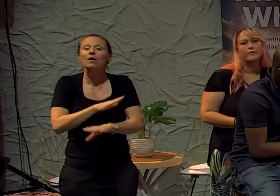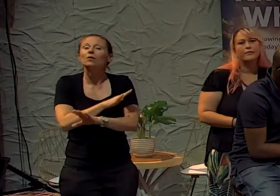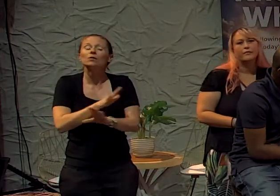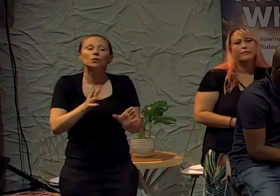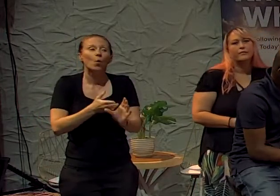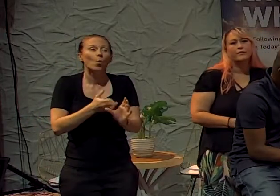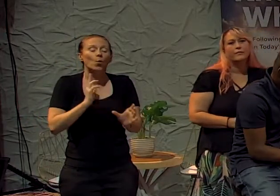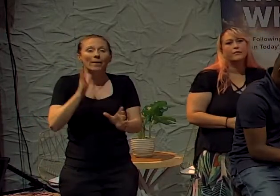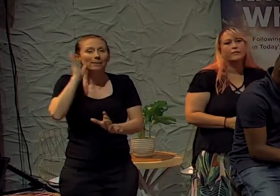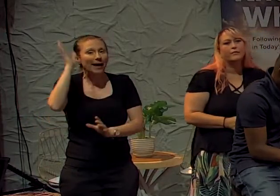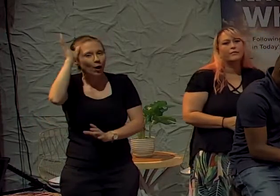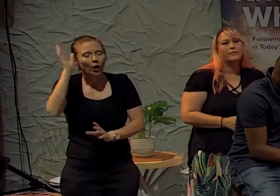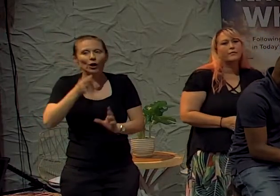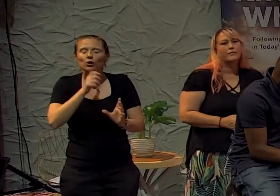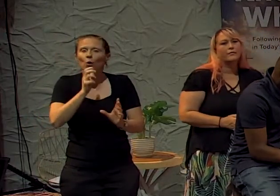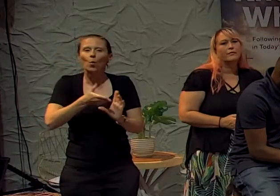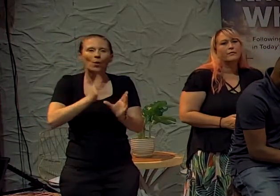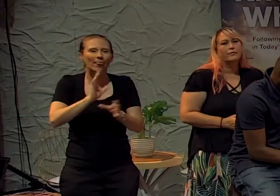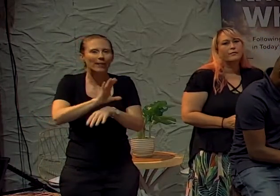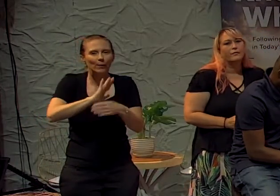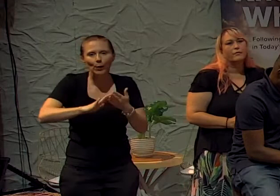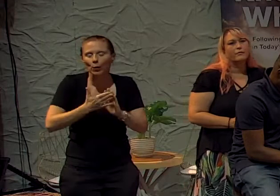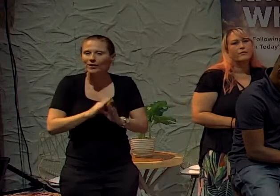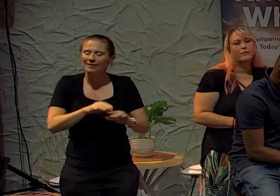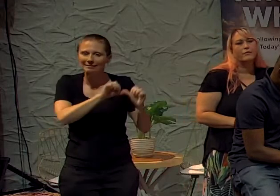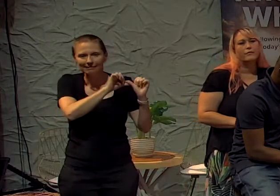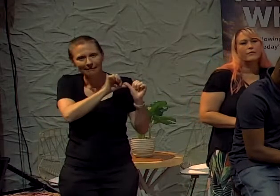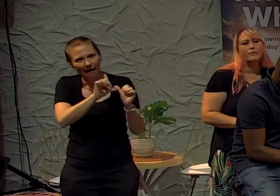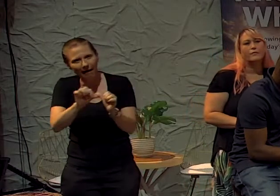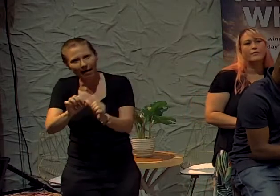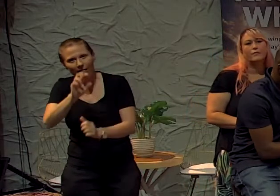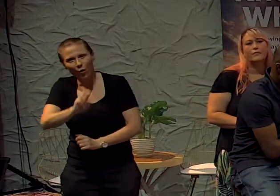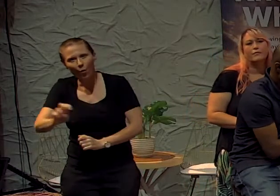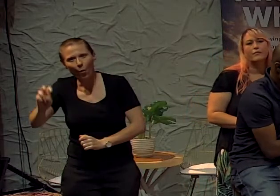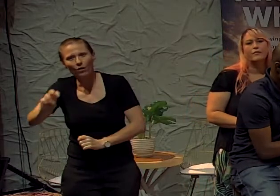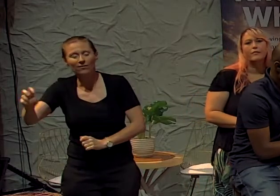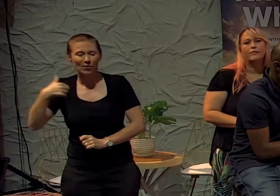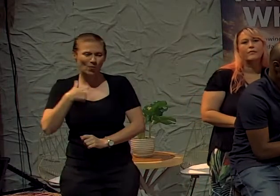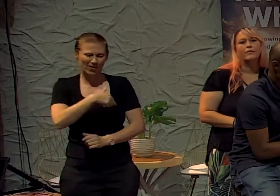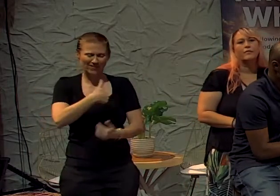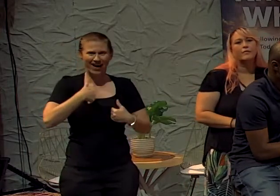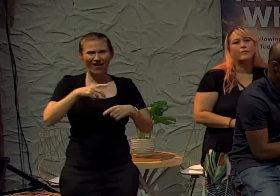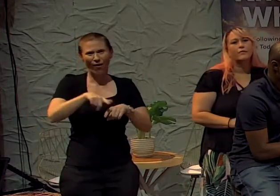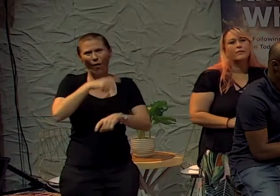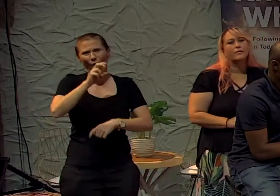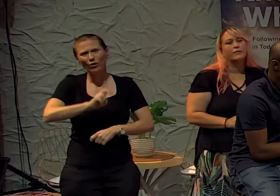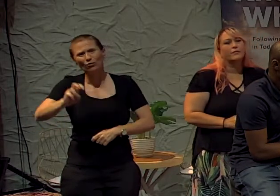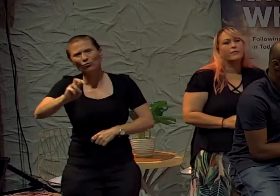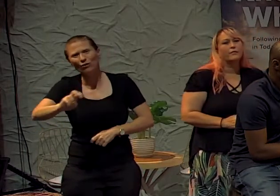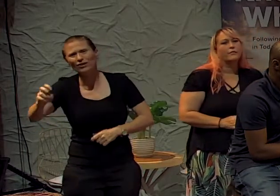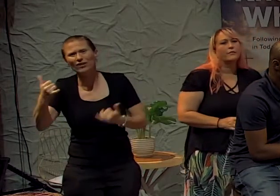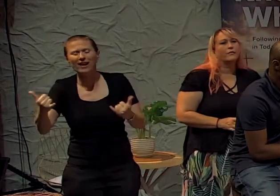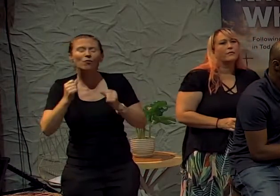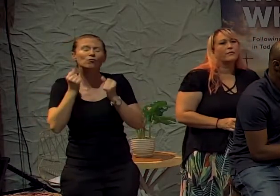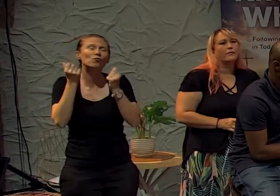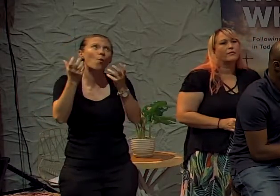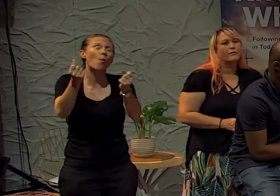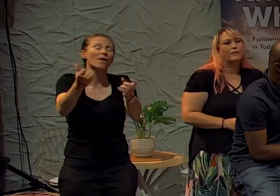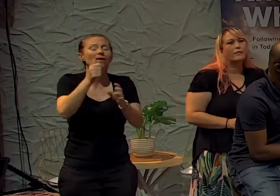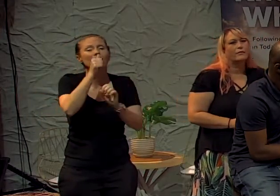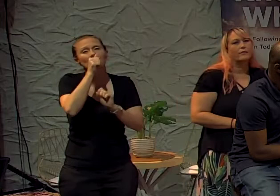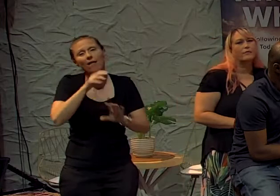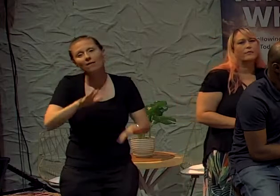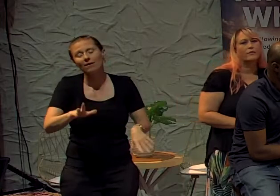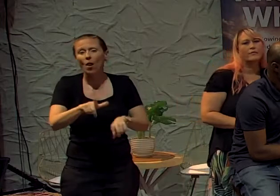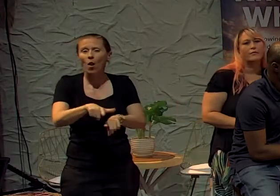being parenting, don't quit your community, stay the course. Because we've had long duration now, and there's so many blessings